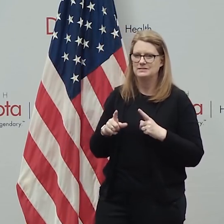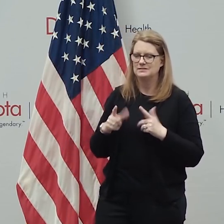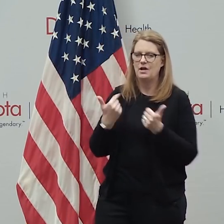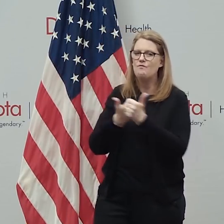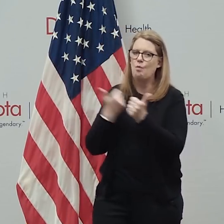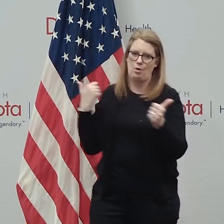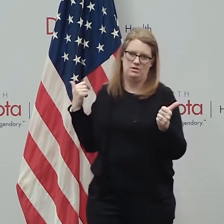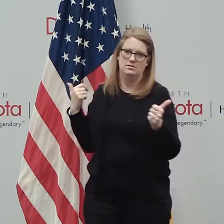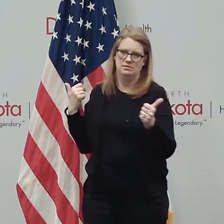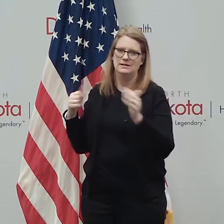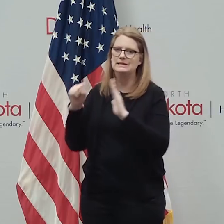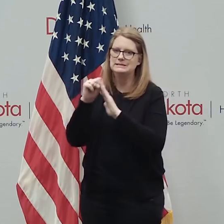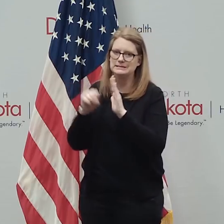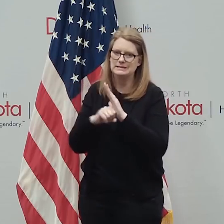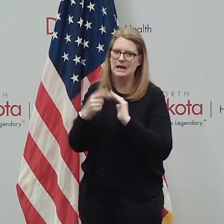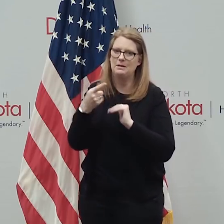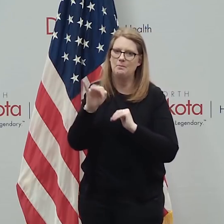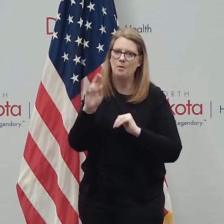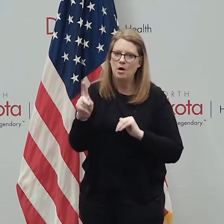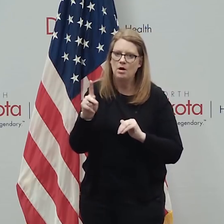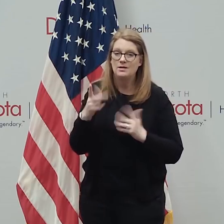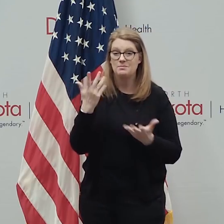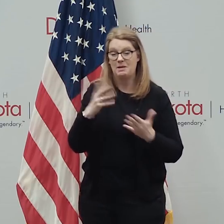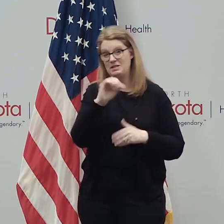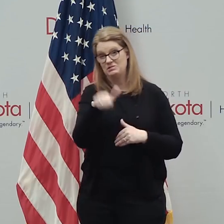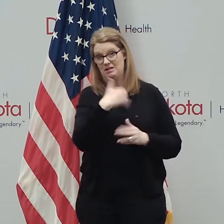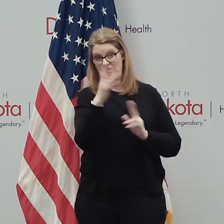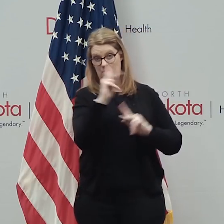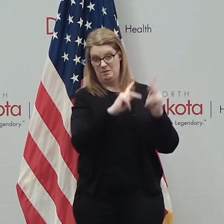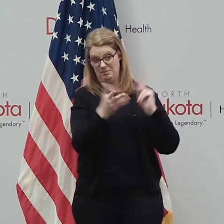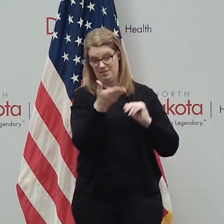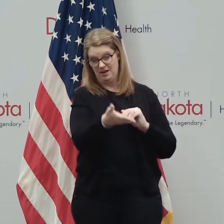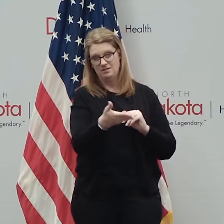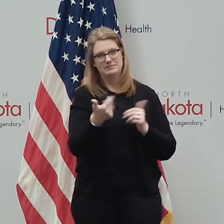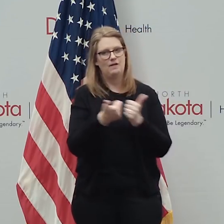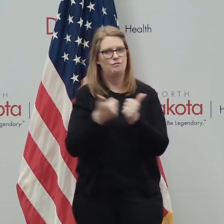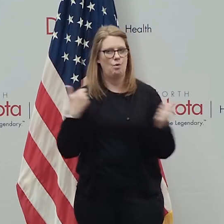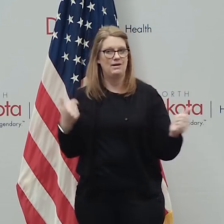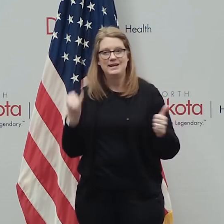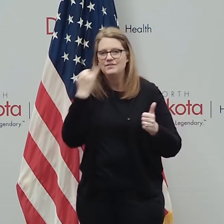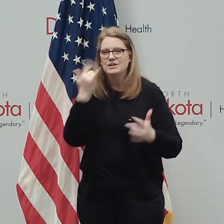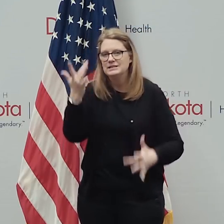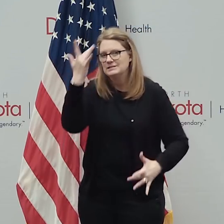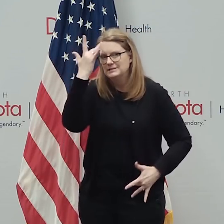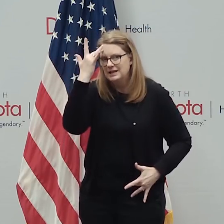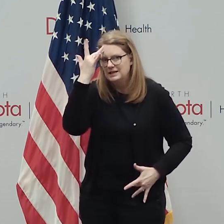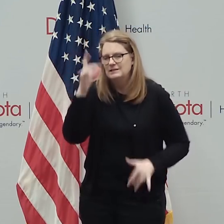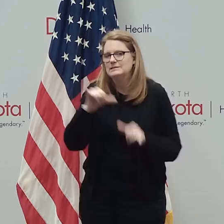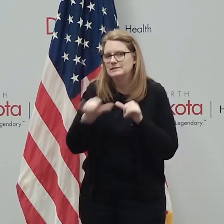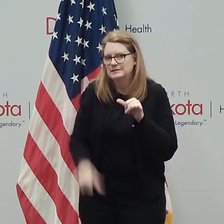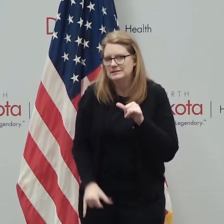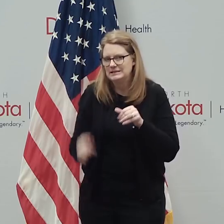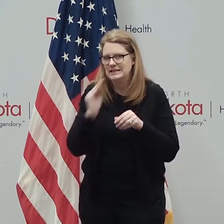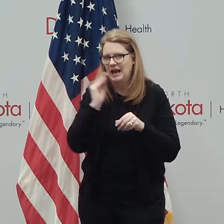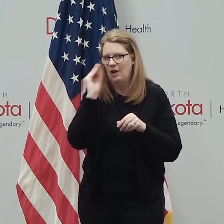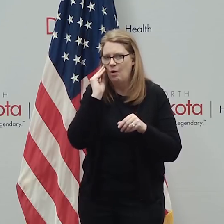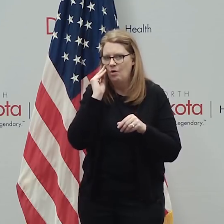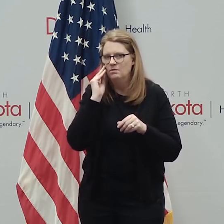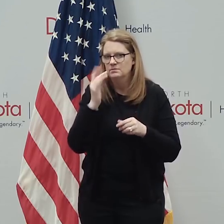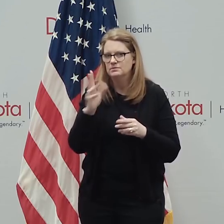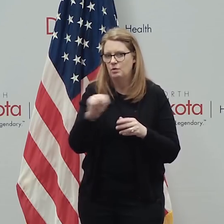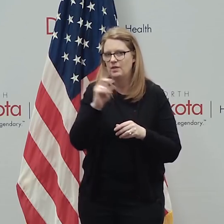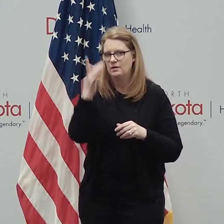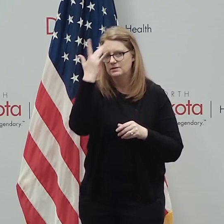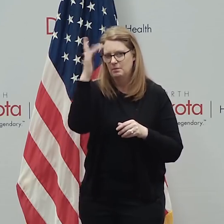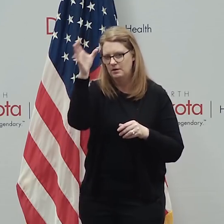away from a state park where there may be lots of other folks there. Again, you use your good North Dakota smart common sense.